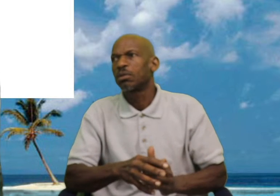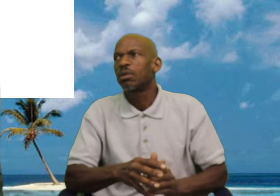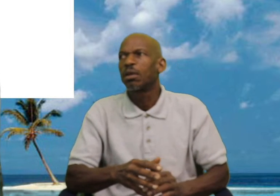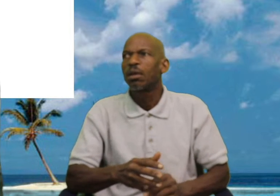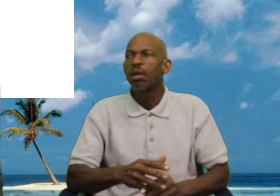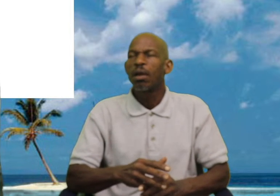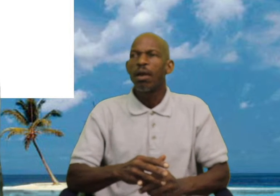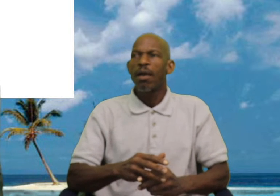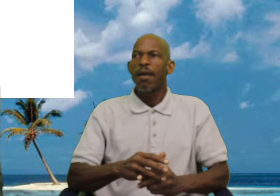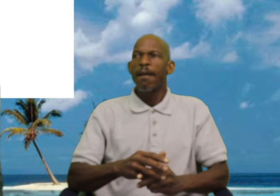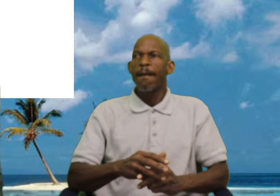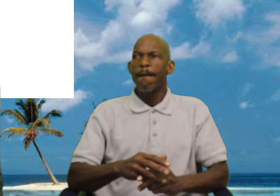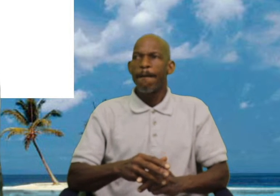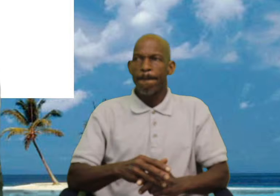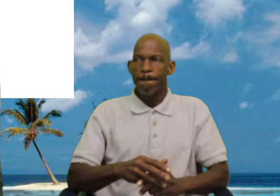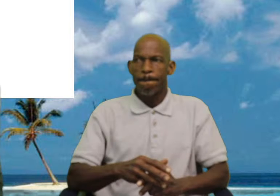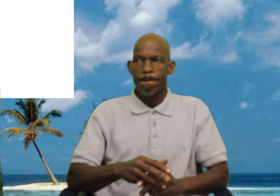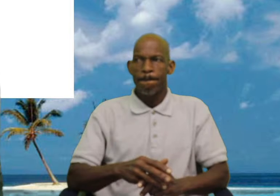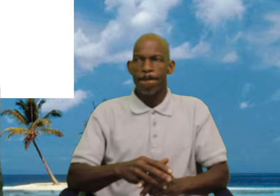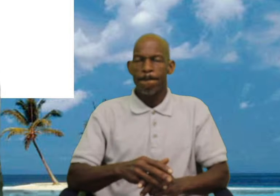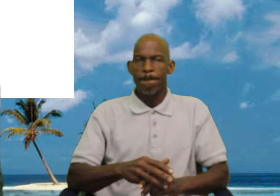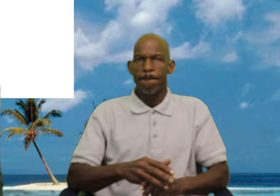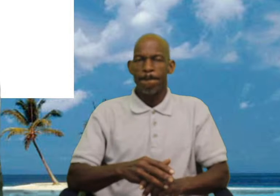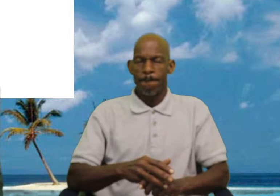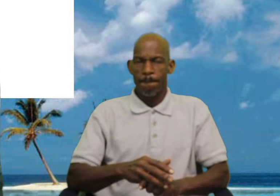The next pronoun is she.